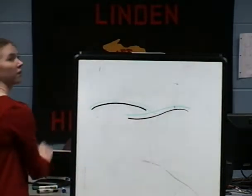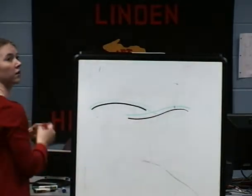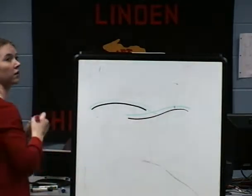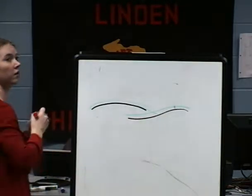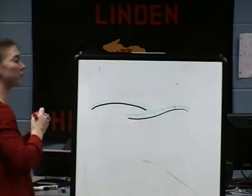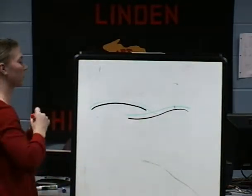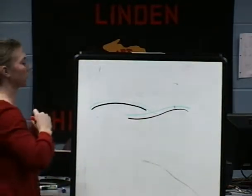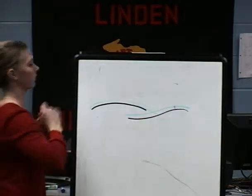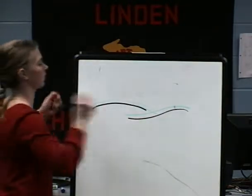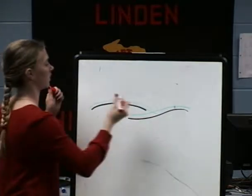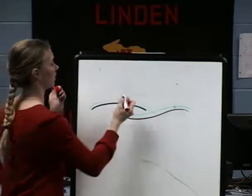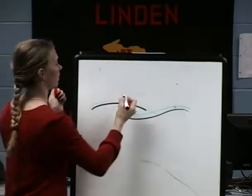So lame.